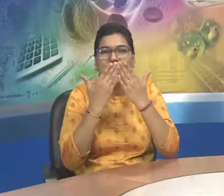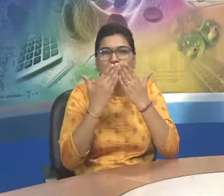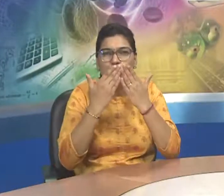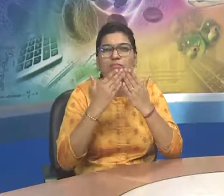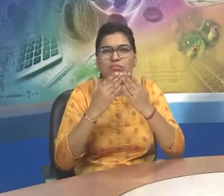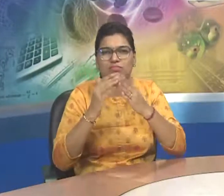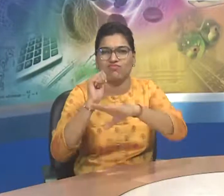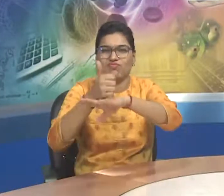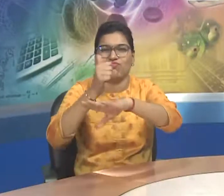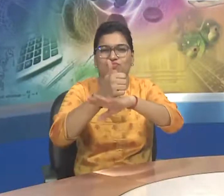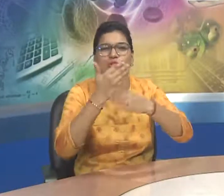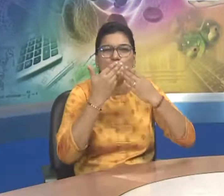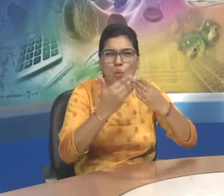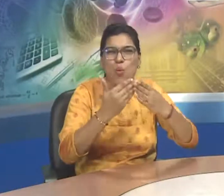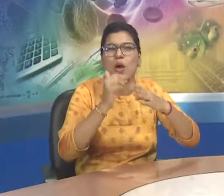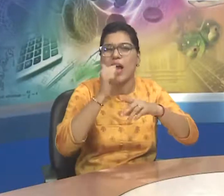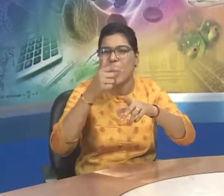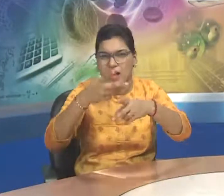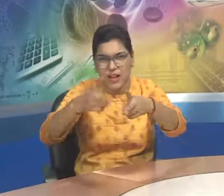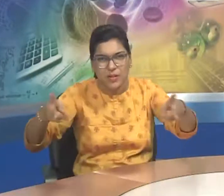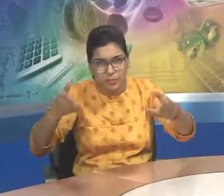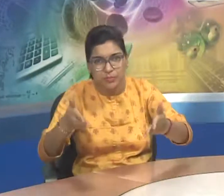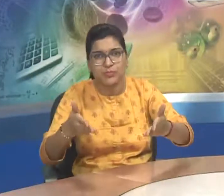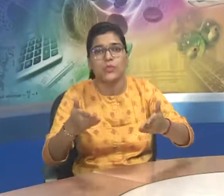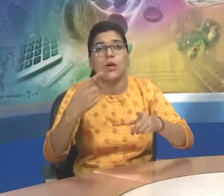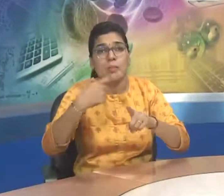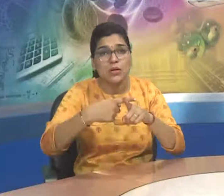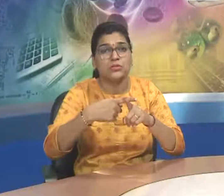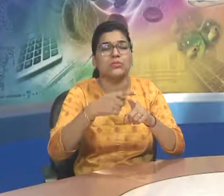institutions, and public services,